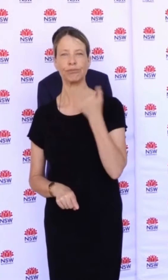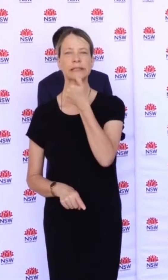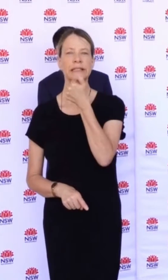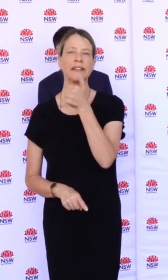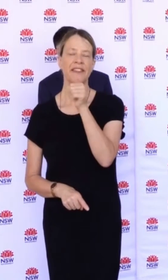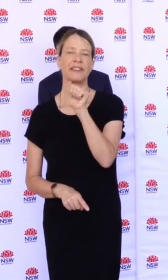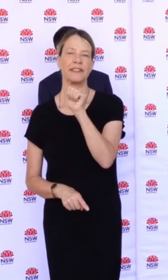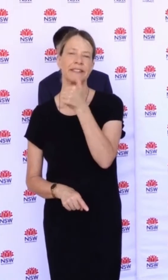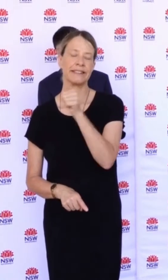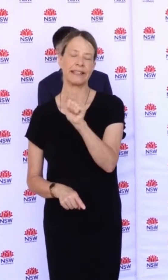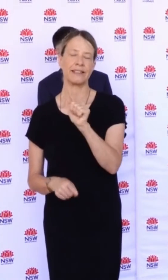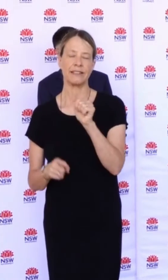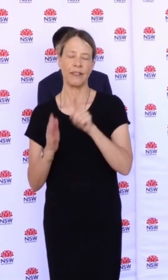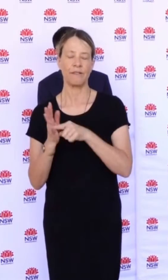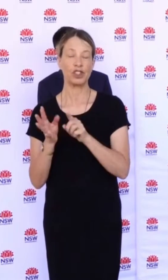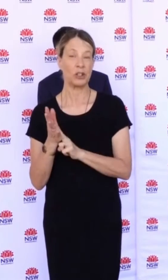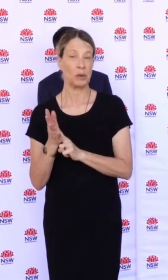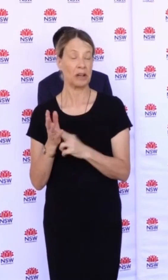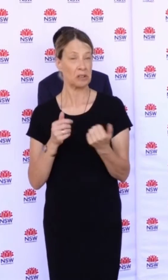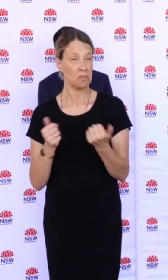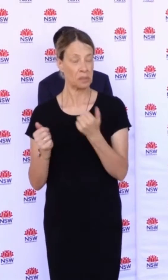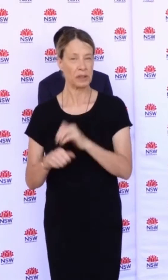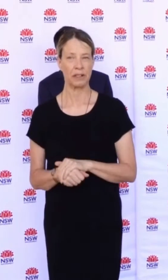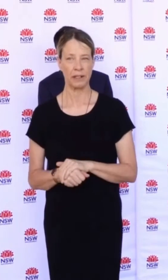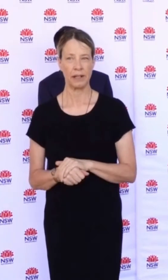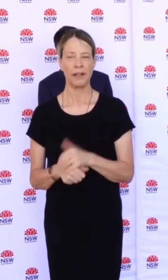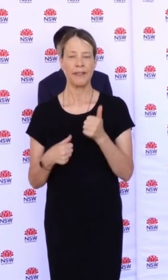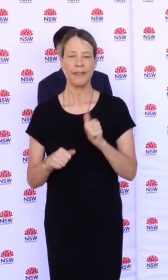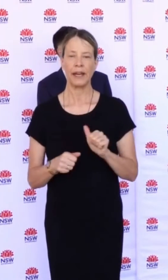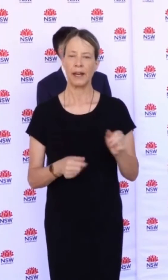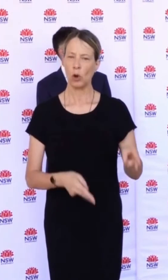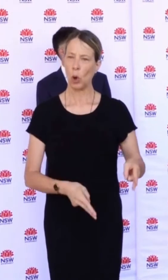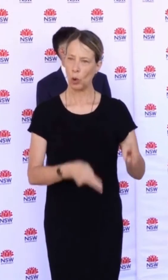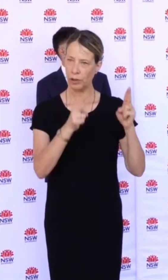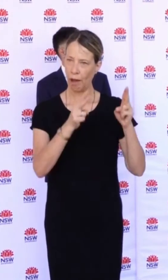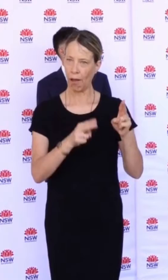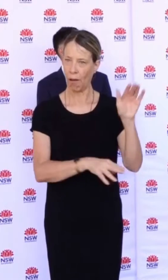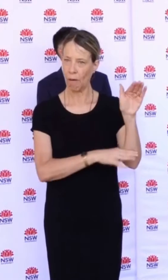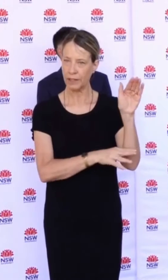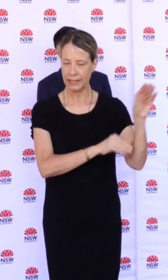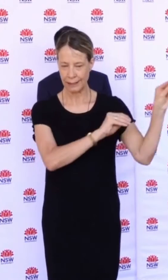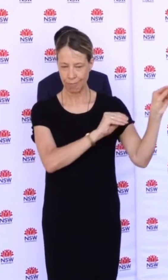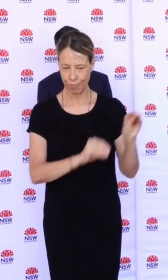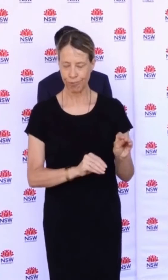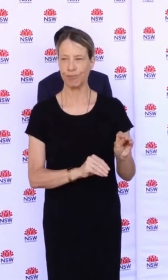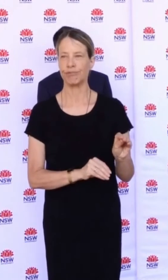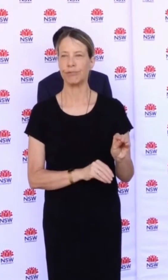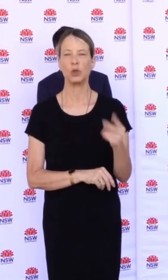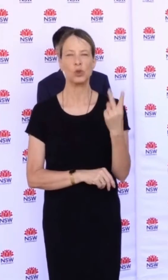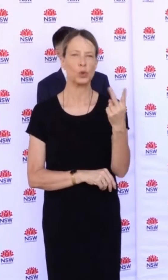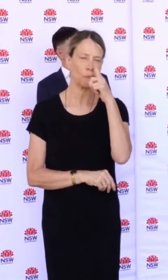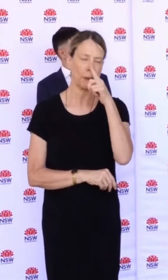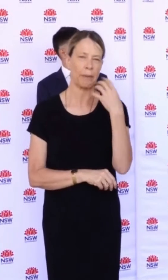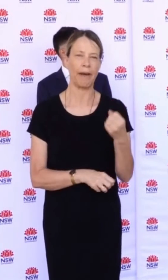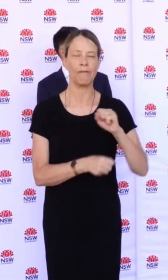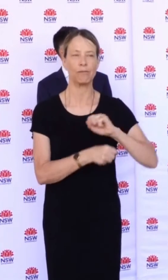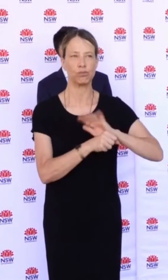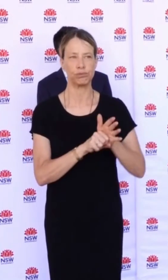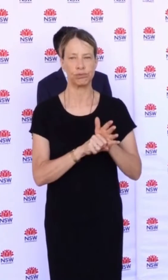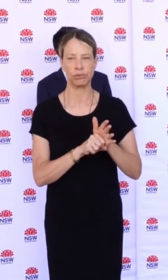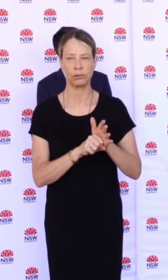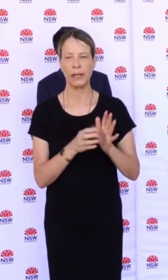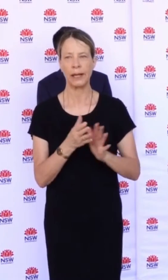of January this year. There were 2 cases in people who'd returned from overseas and in hotel quarantine. This brings a total